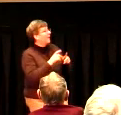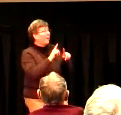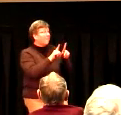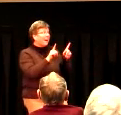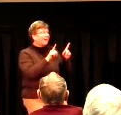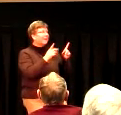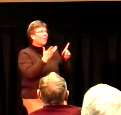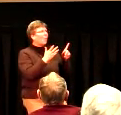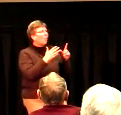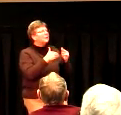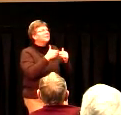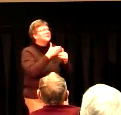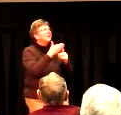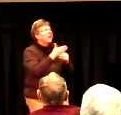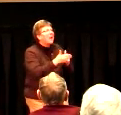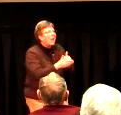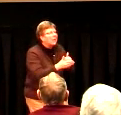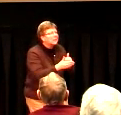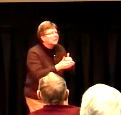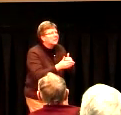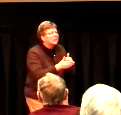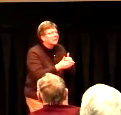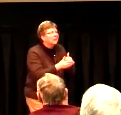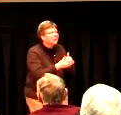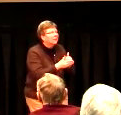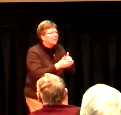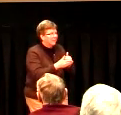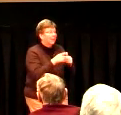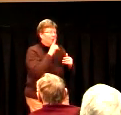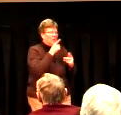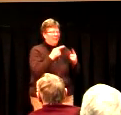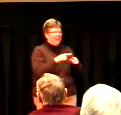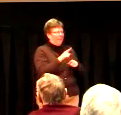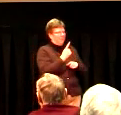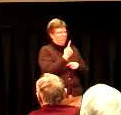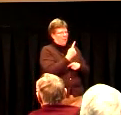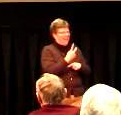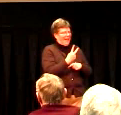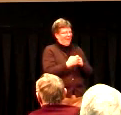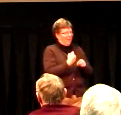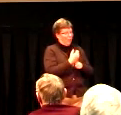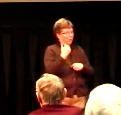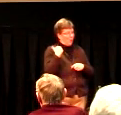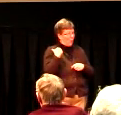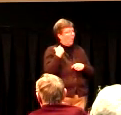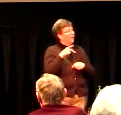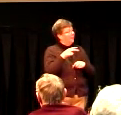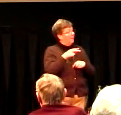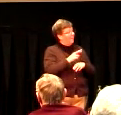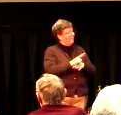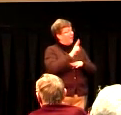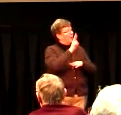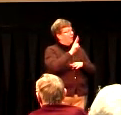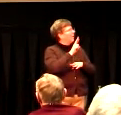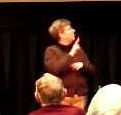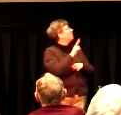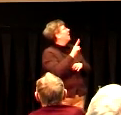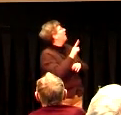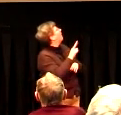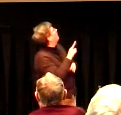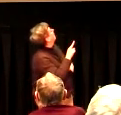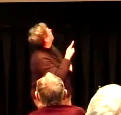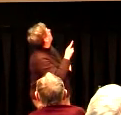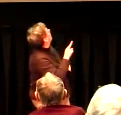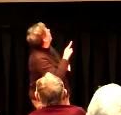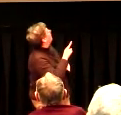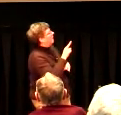But what comes next? What actually happened a year and a half ago? And that is the launch of GOES 16.